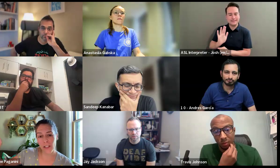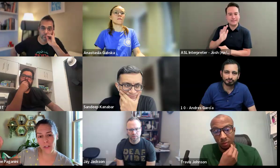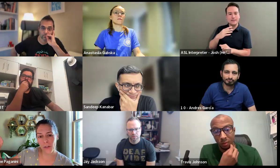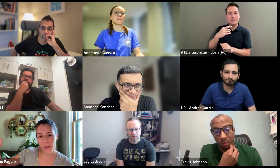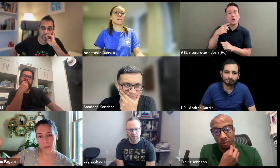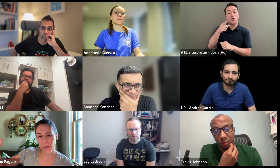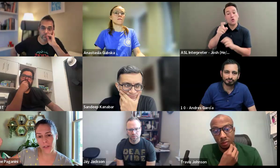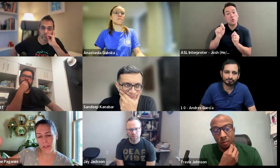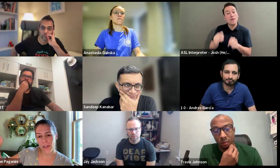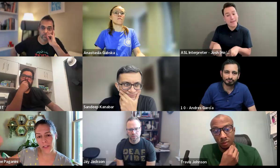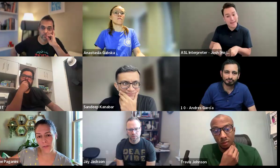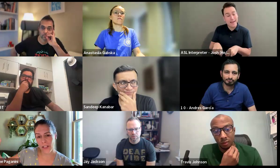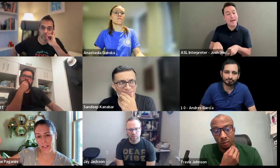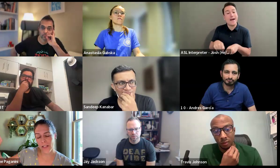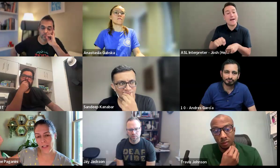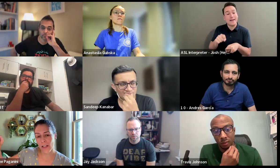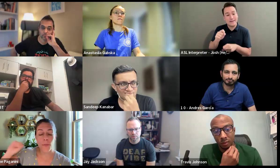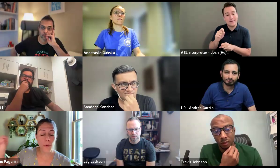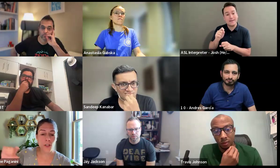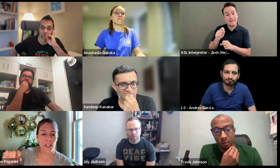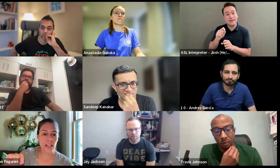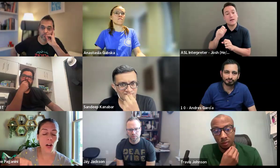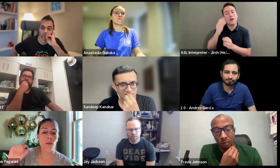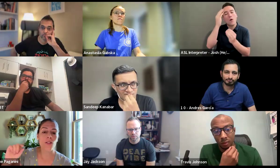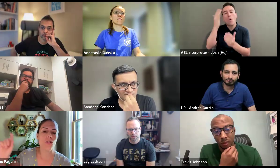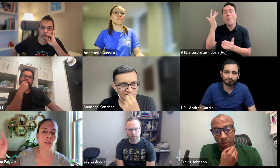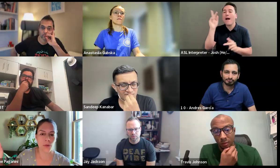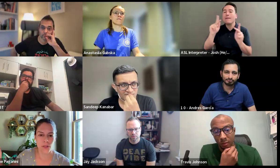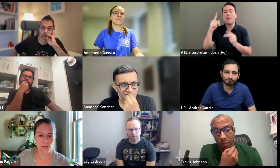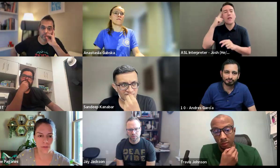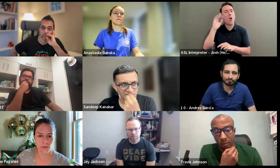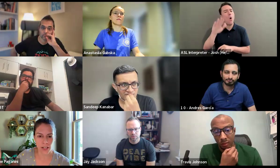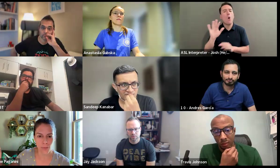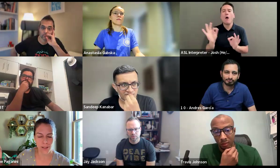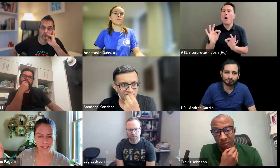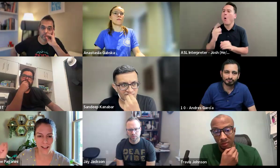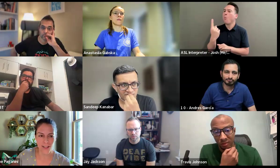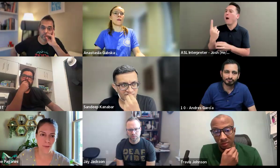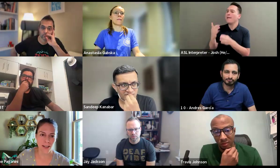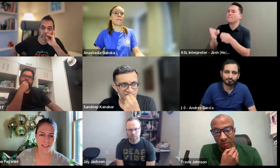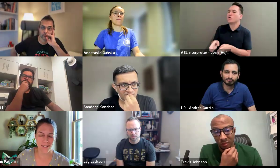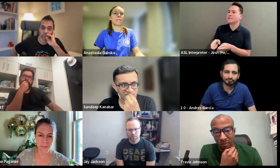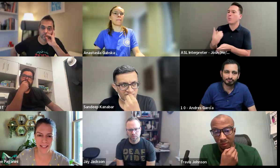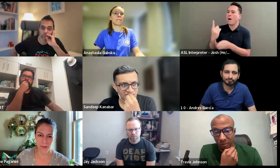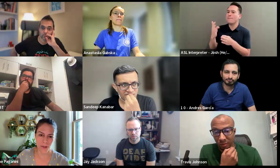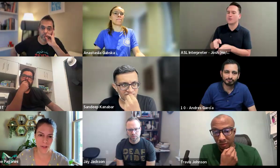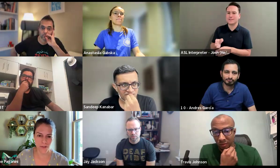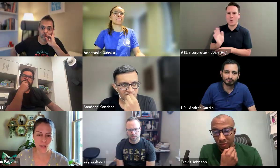link to different, because people just think like, oh, it's just one person, right? But how does that make make that person feel. So it's